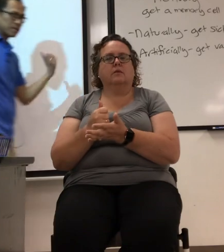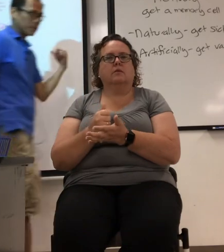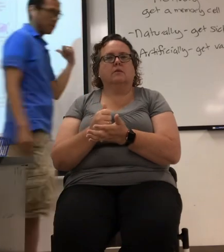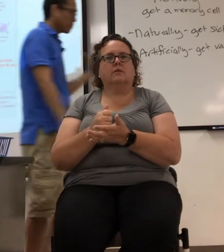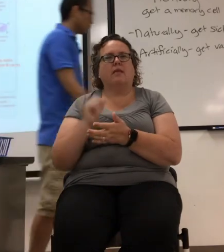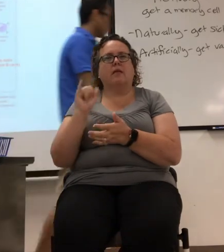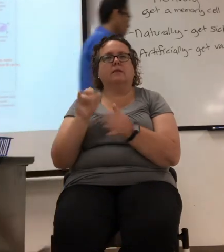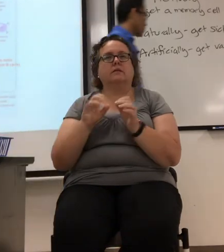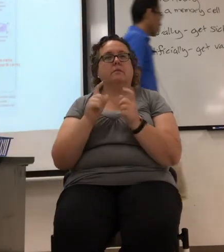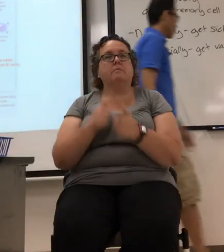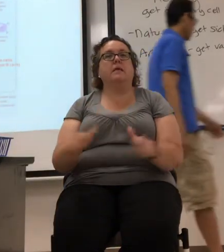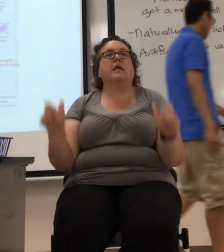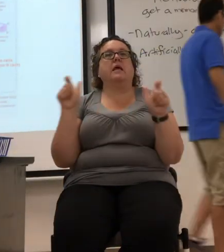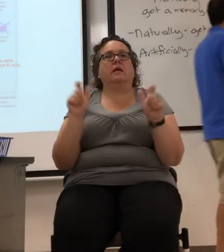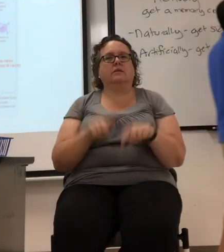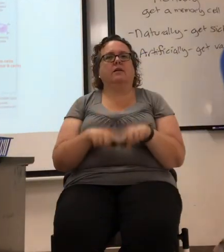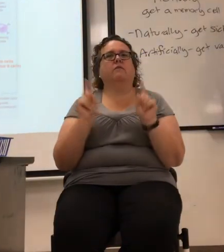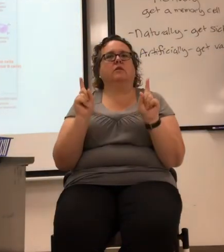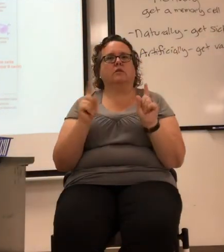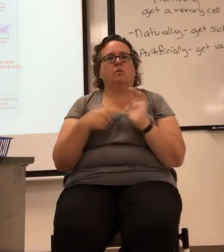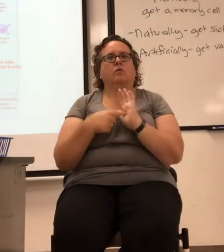I think that's the key difference I'm trying to show you here.